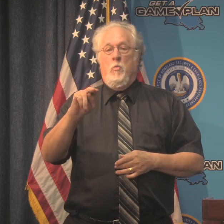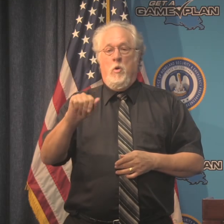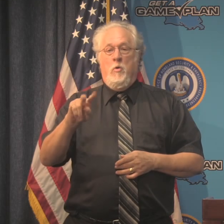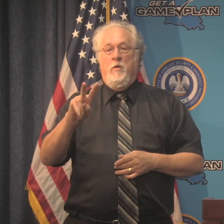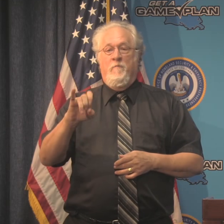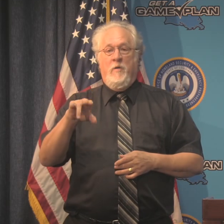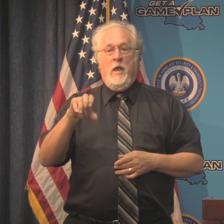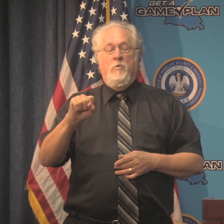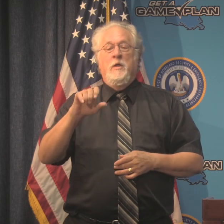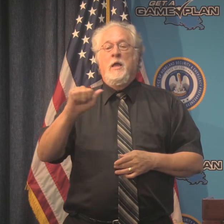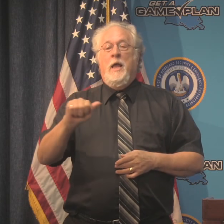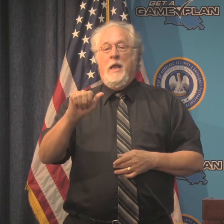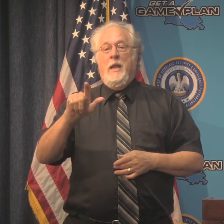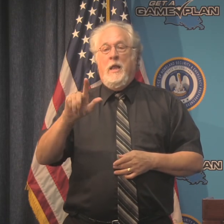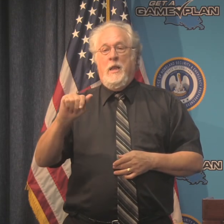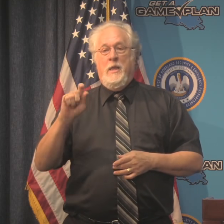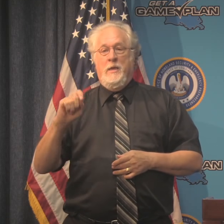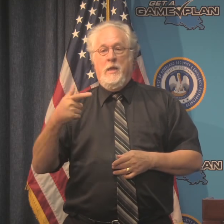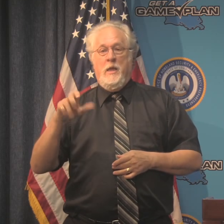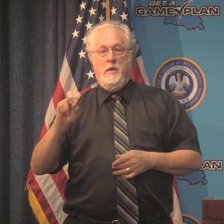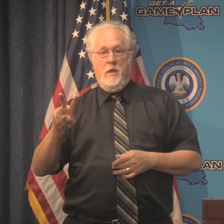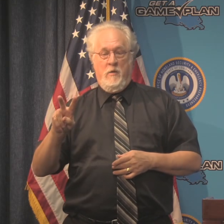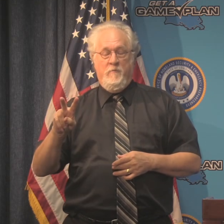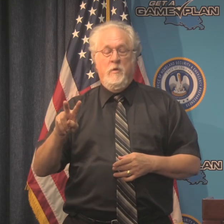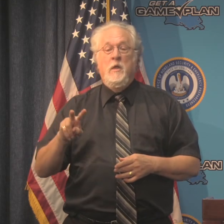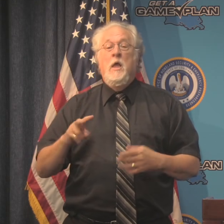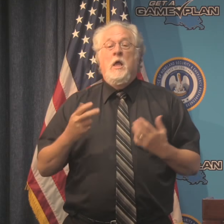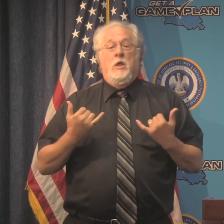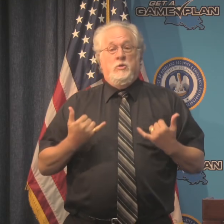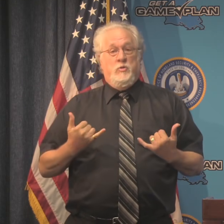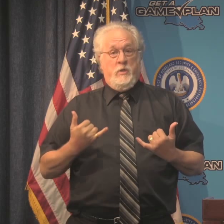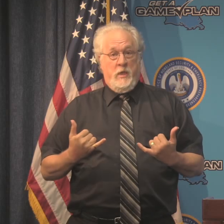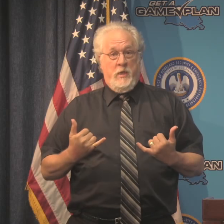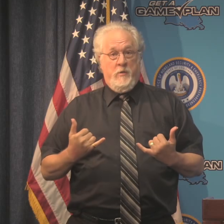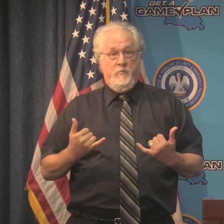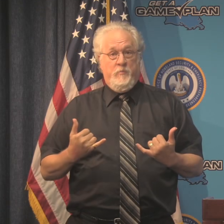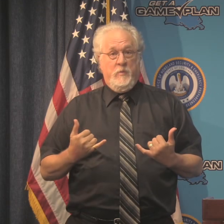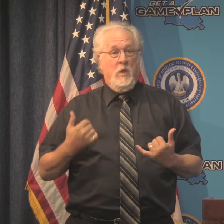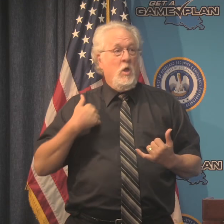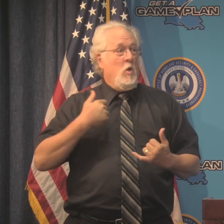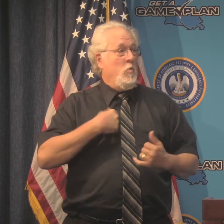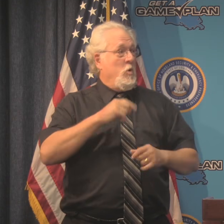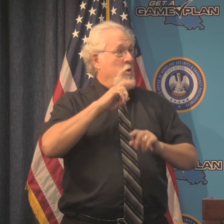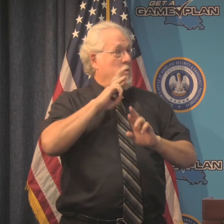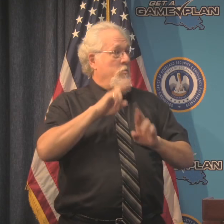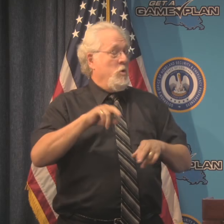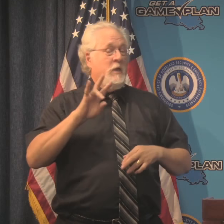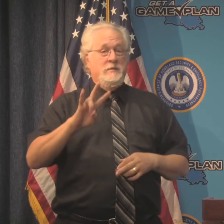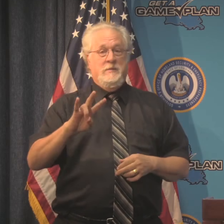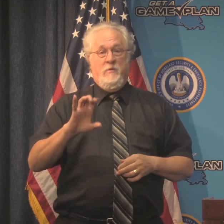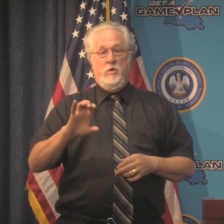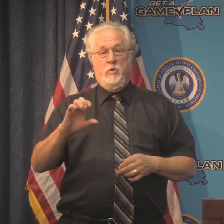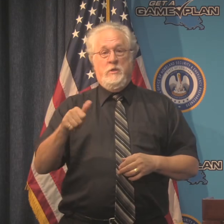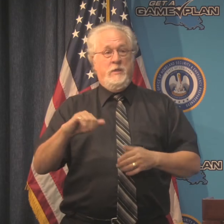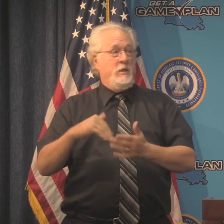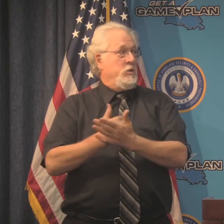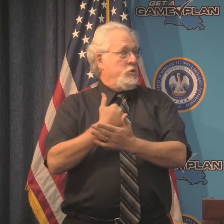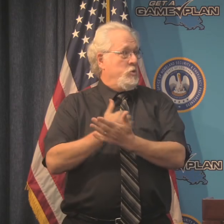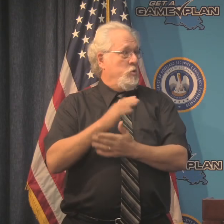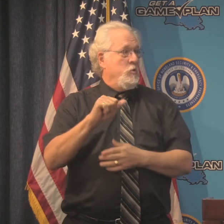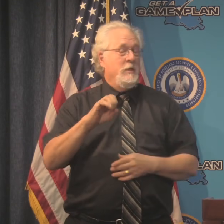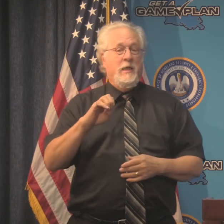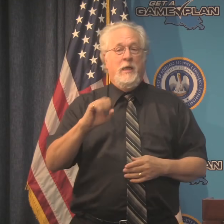coronavirus.la.gov. That's coronavirus.la.gov. Today, we are reporting 710 new cases